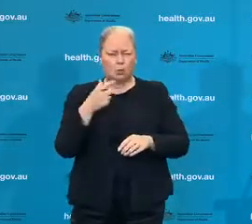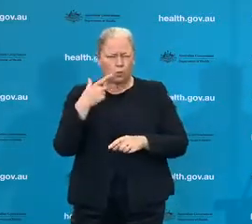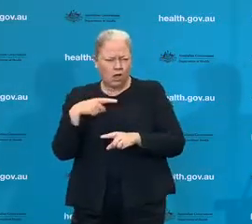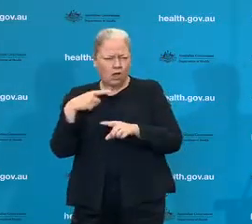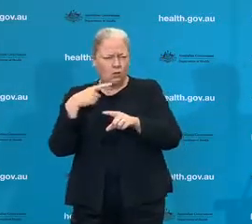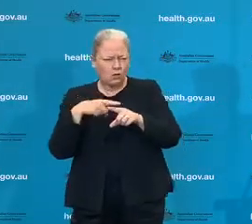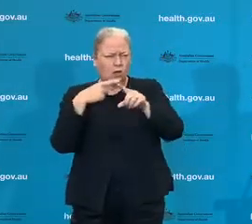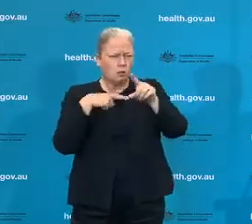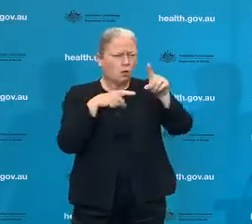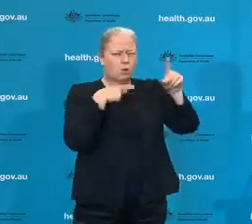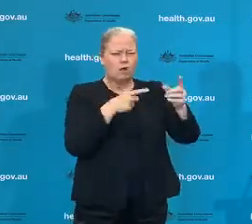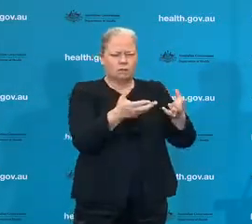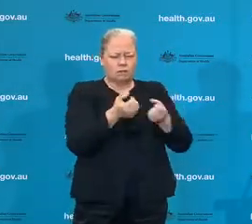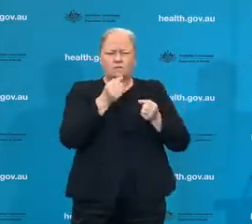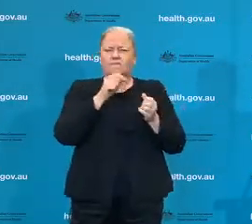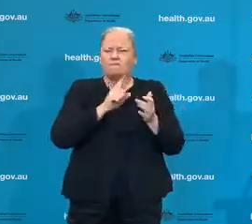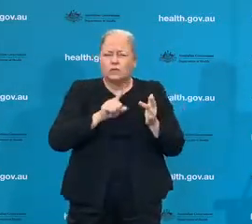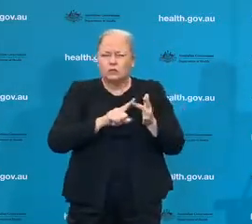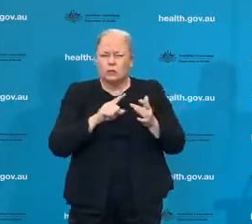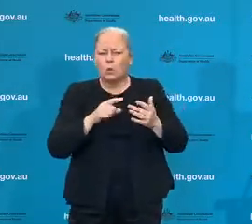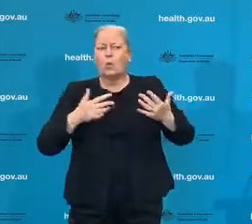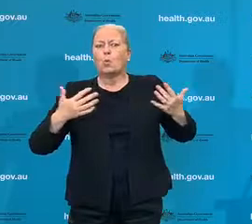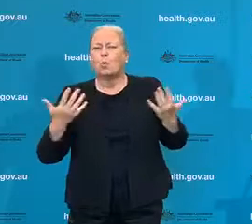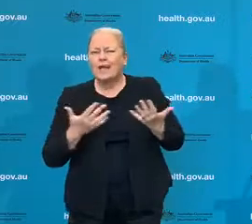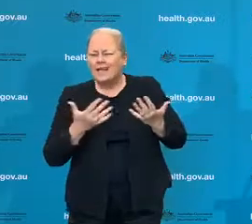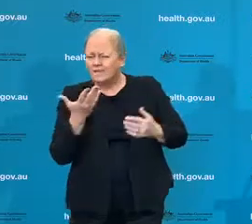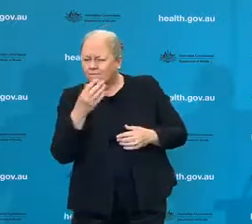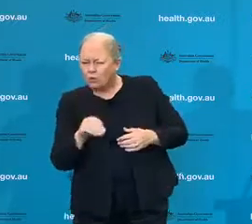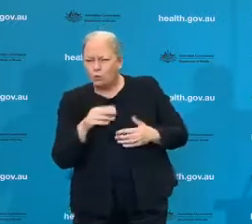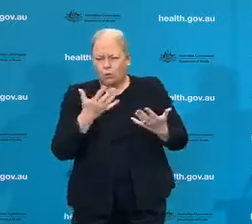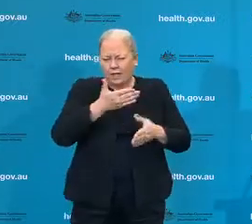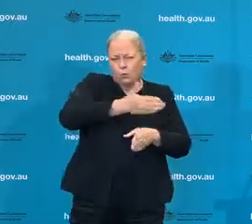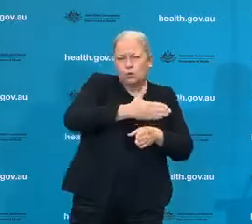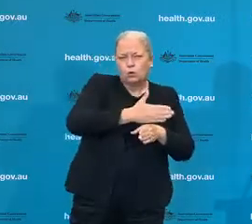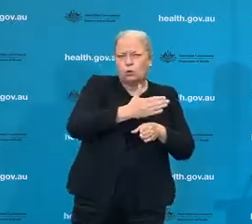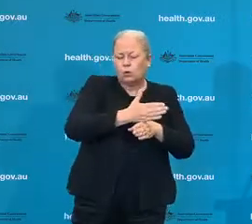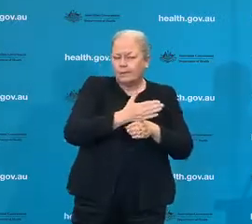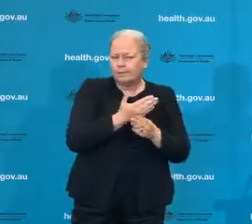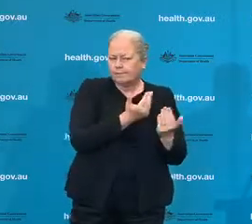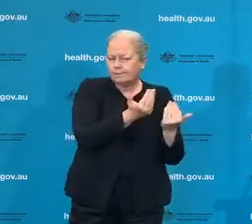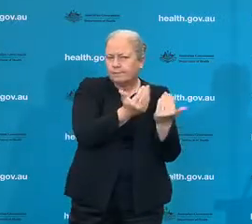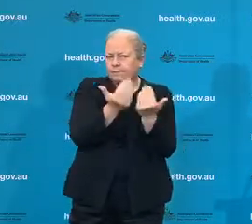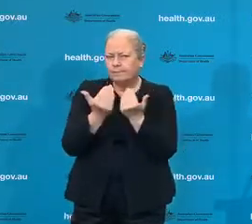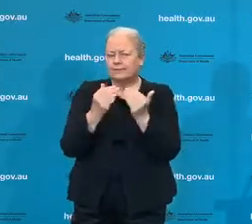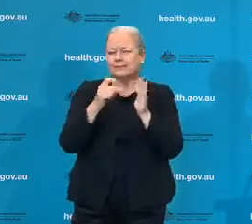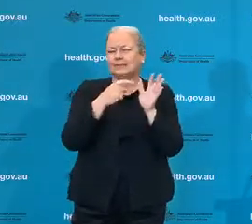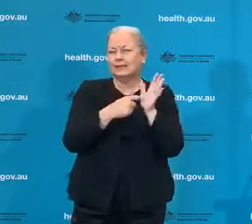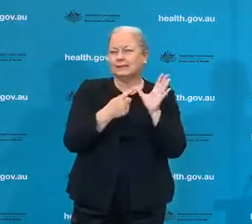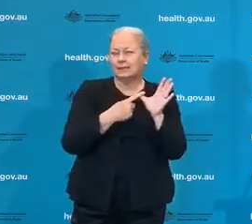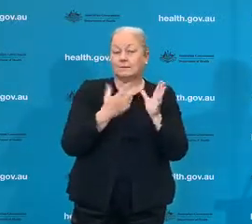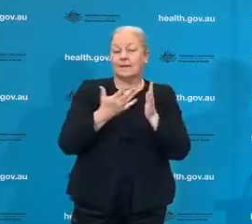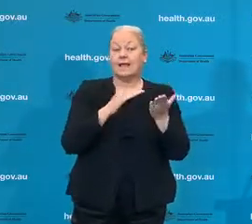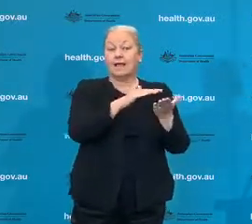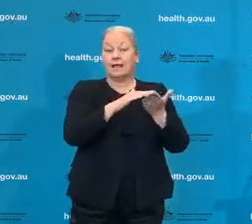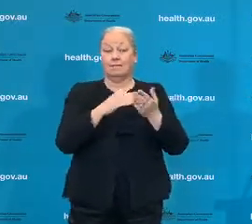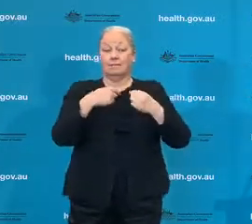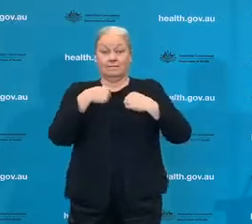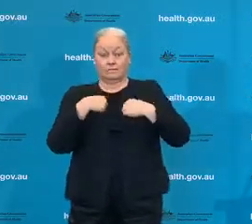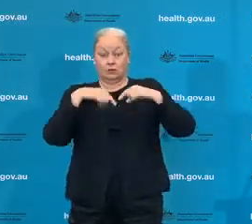and the settings in which they are getting infected. And that's going to be critical to be able to help states and